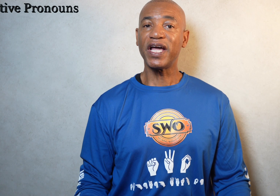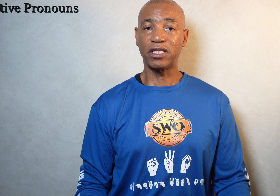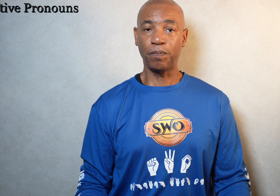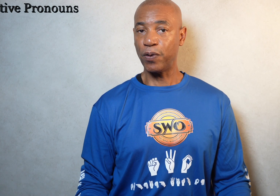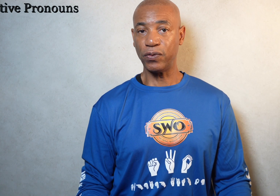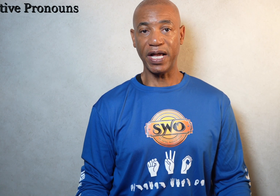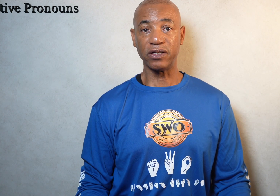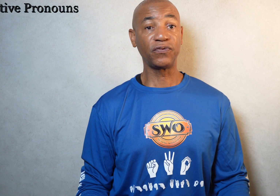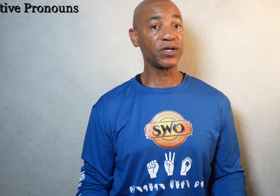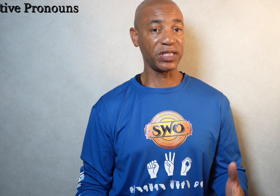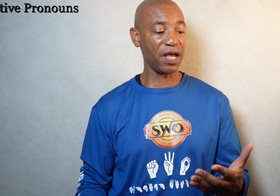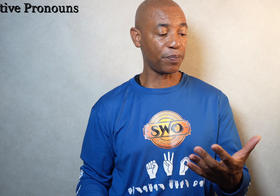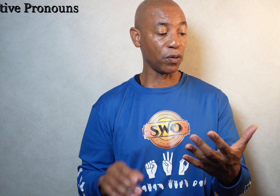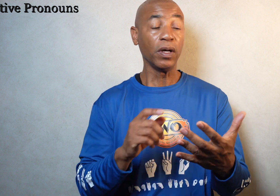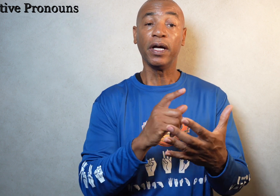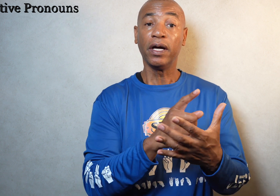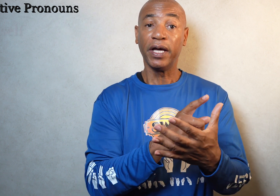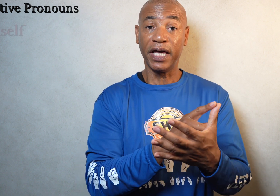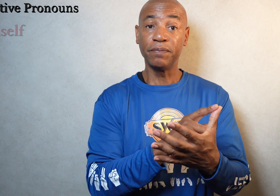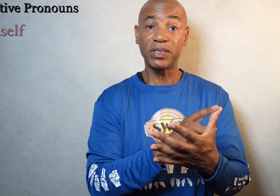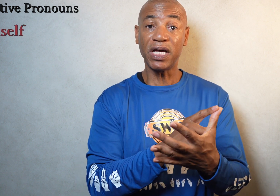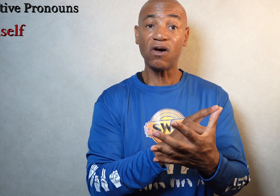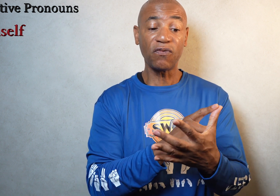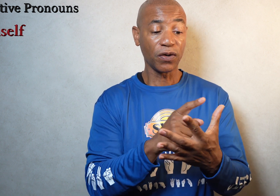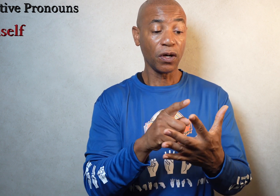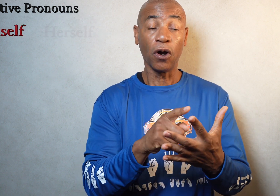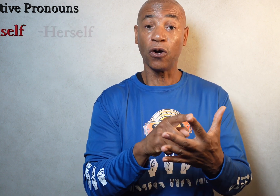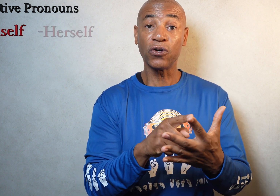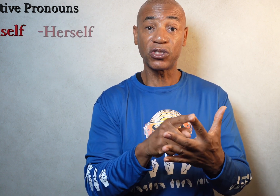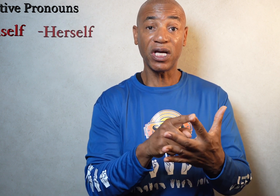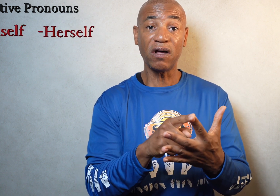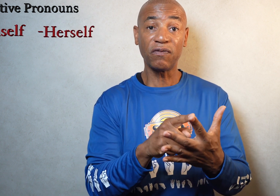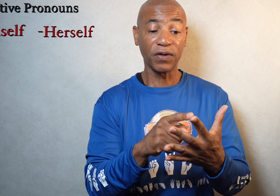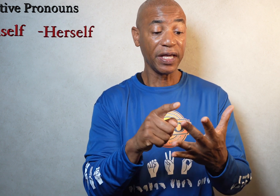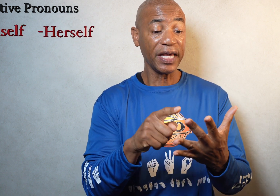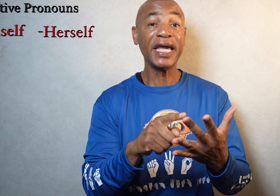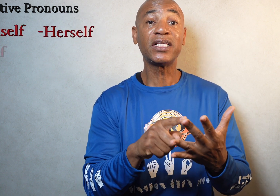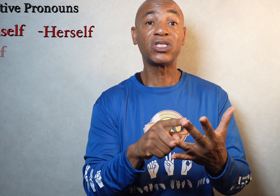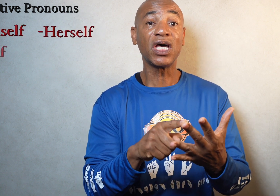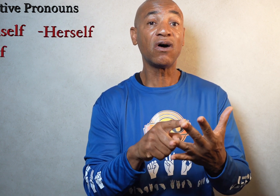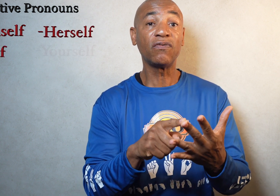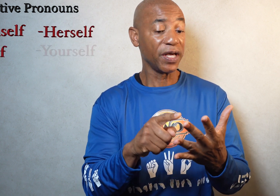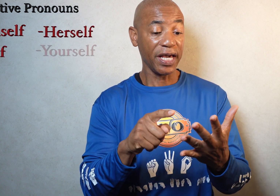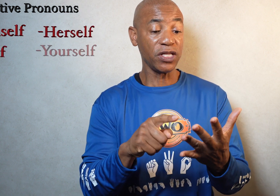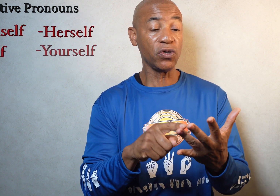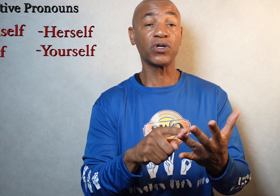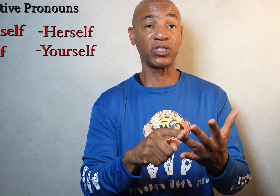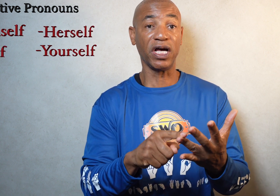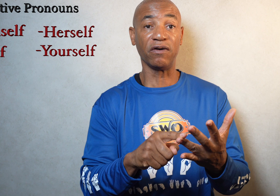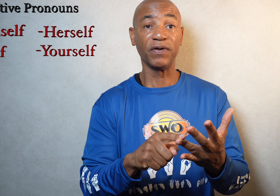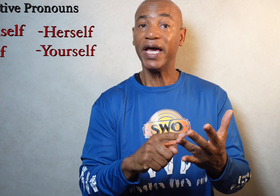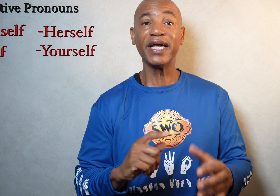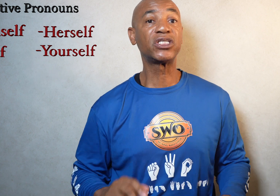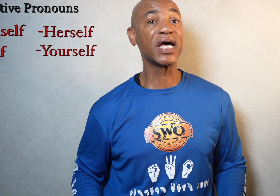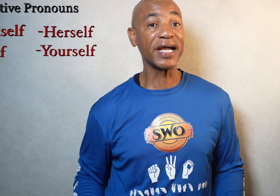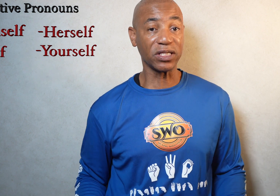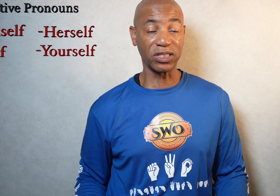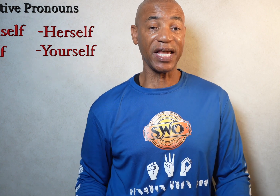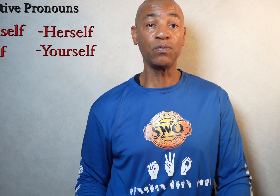Reflective pronouns, for example, himself, herself, itself, and yourself. It's signed the same